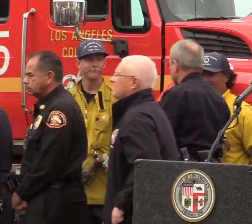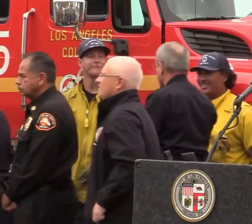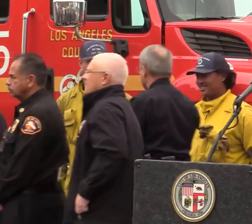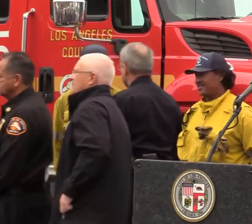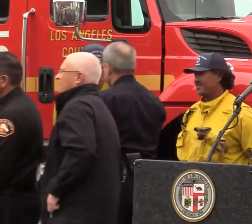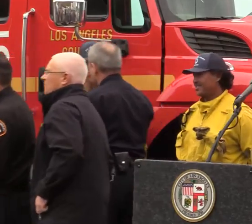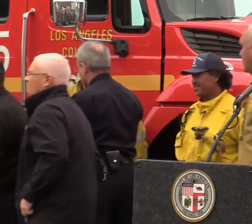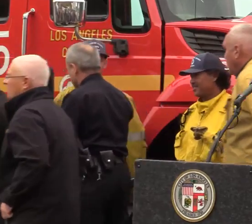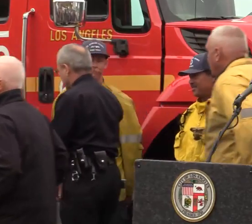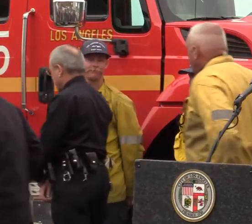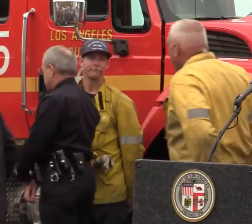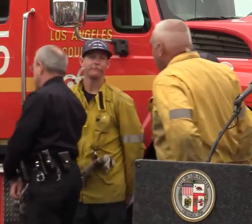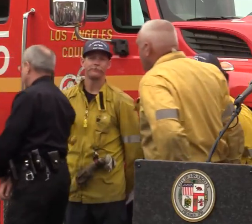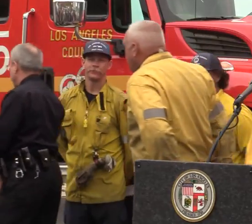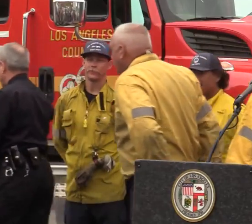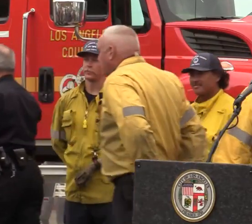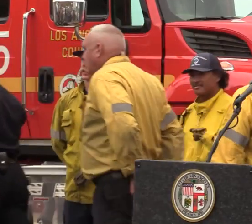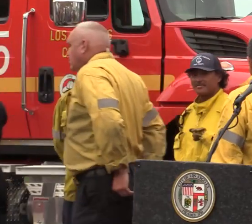Garcetti.